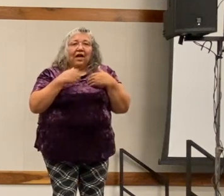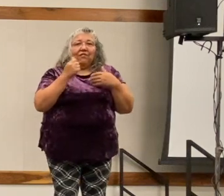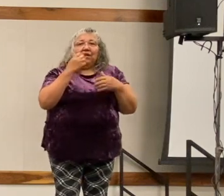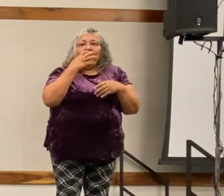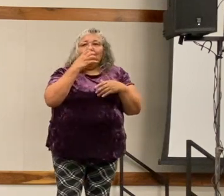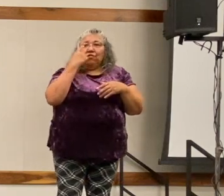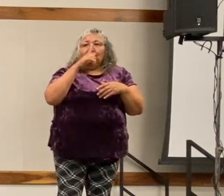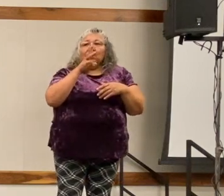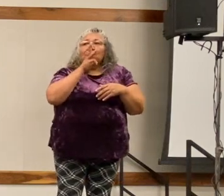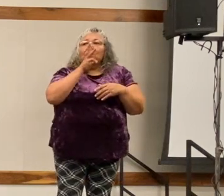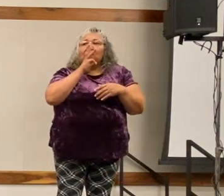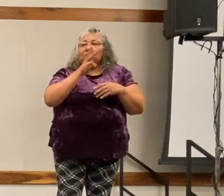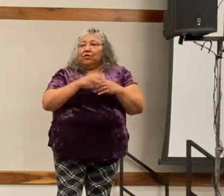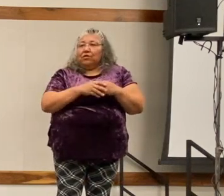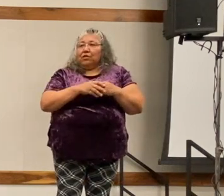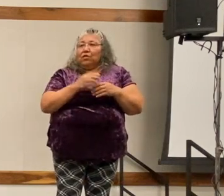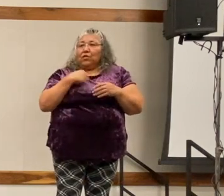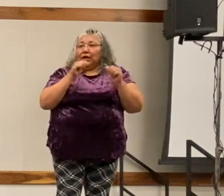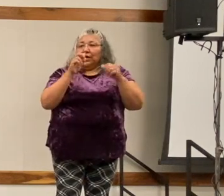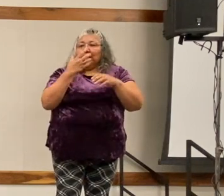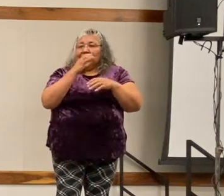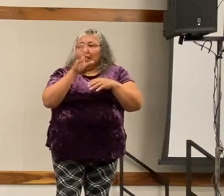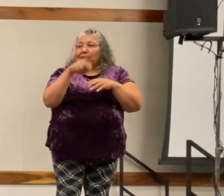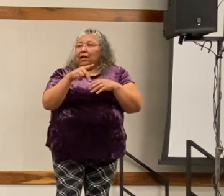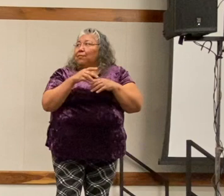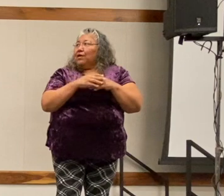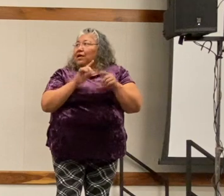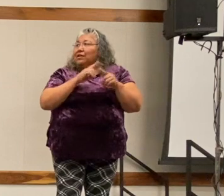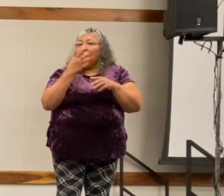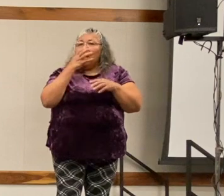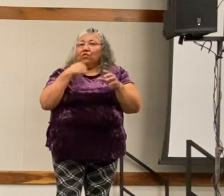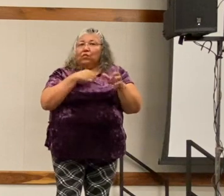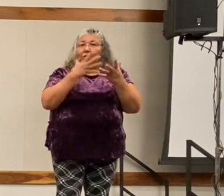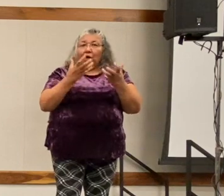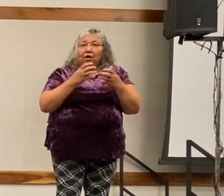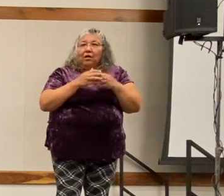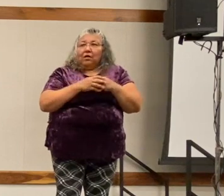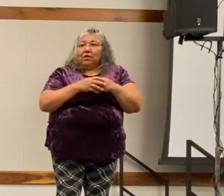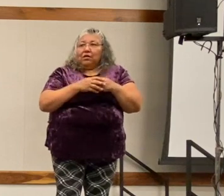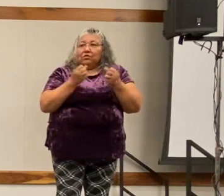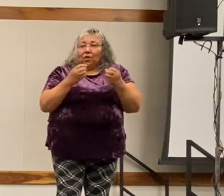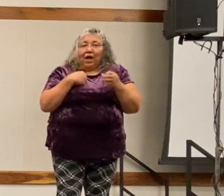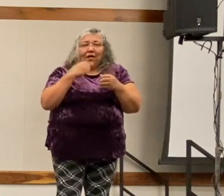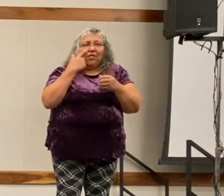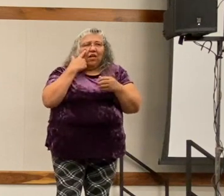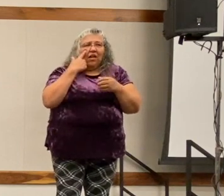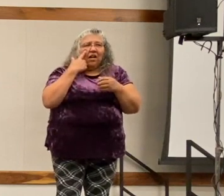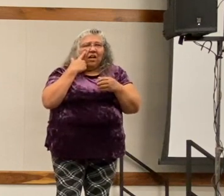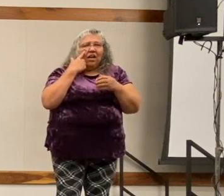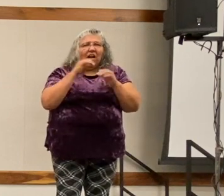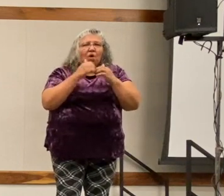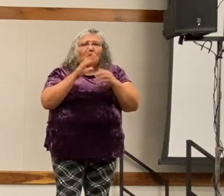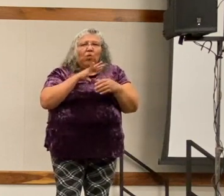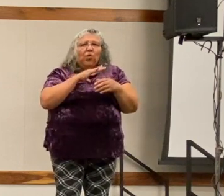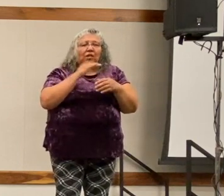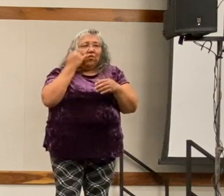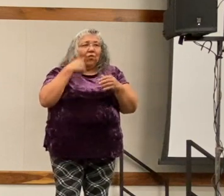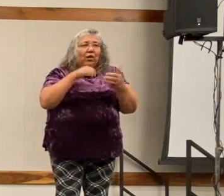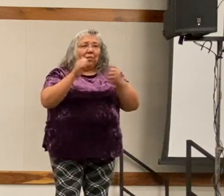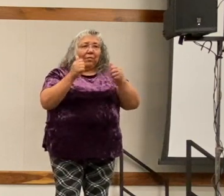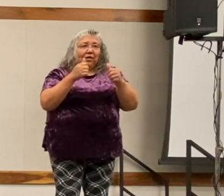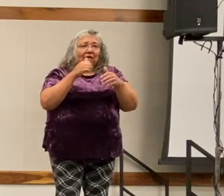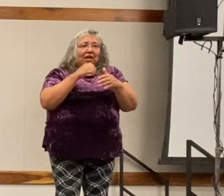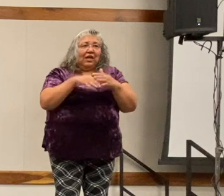for the water that we can heat it up as hot as we want. So I thought, how cool would it be if we baptized